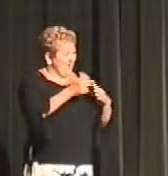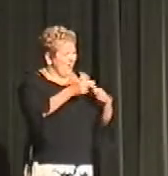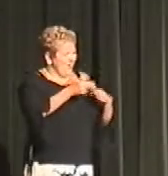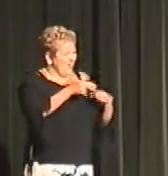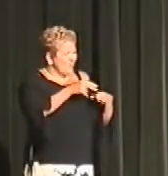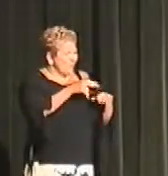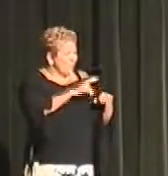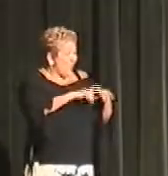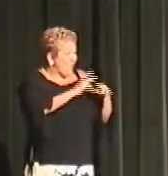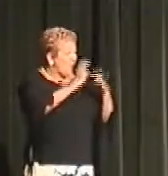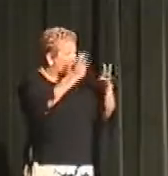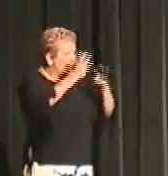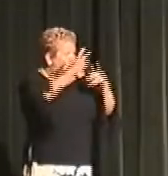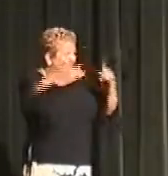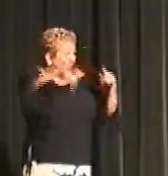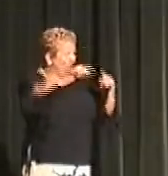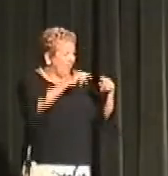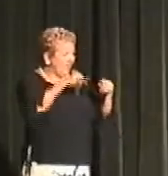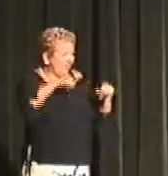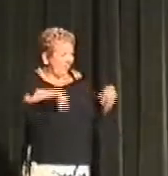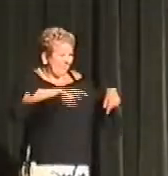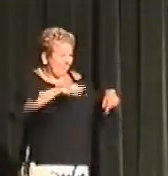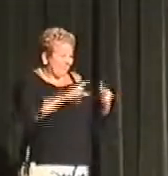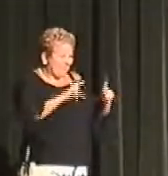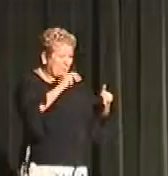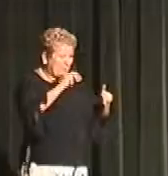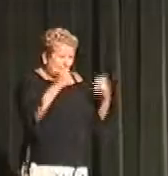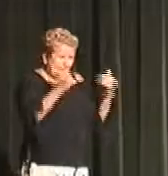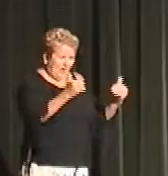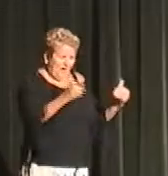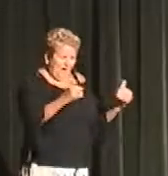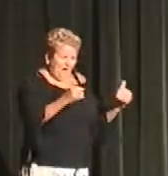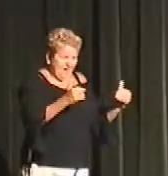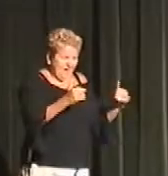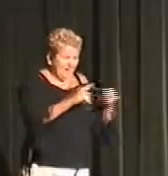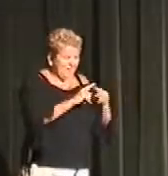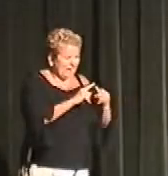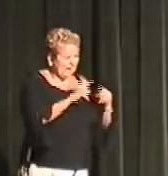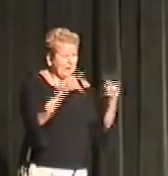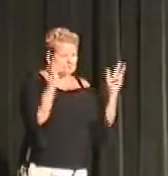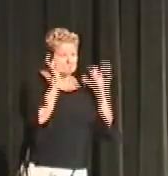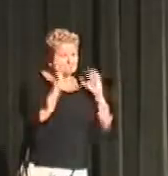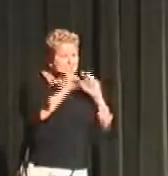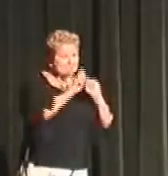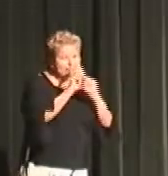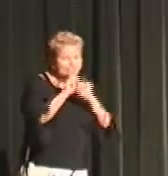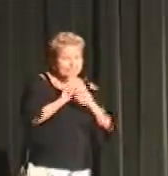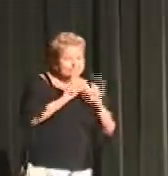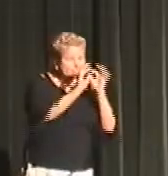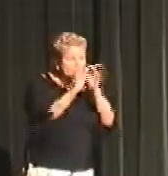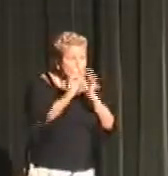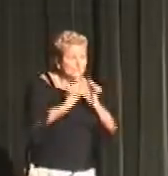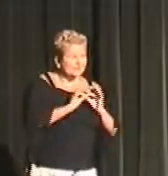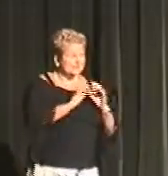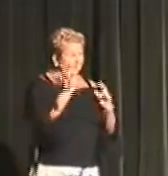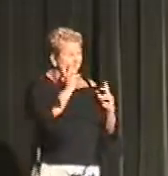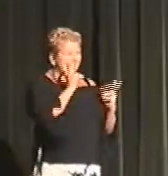And if you've heard the different meetings that I have heard, I don't think you could fail to agree, with that statement as you hear the different